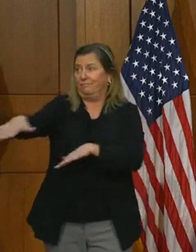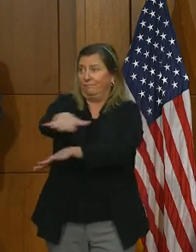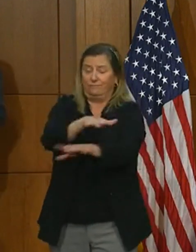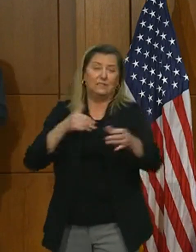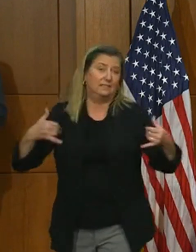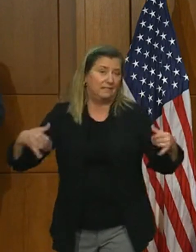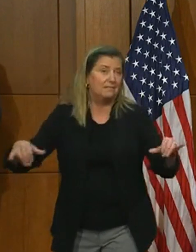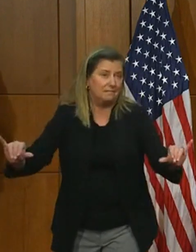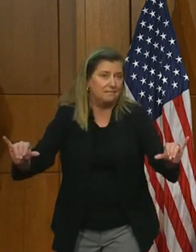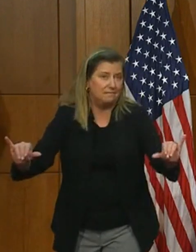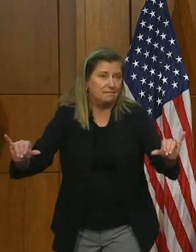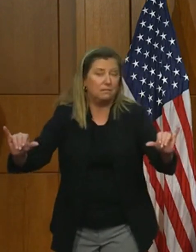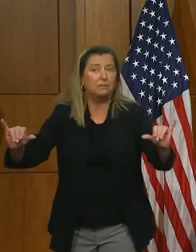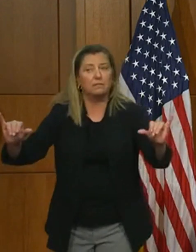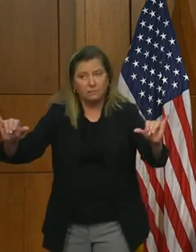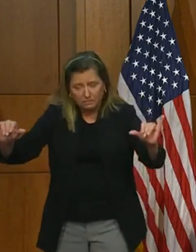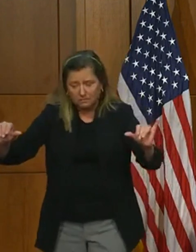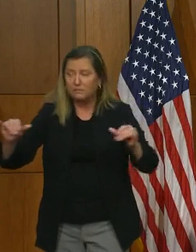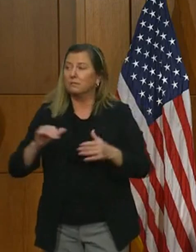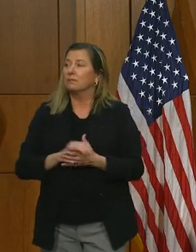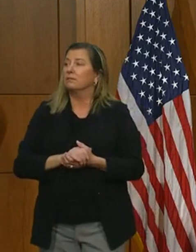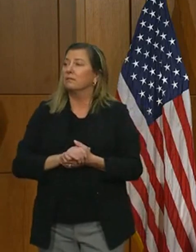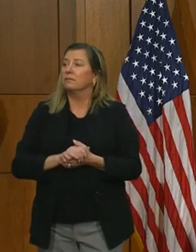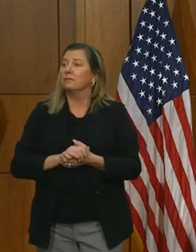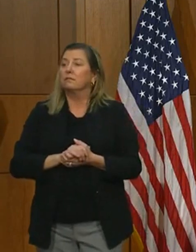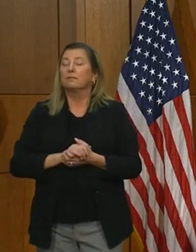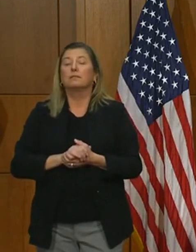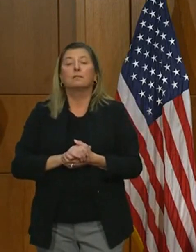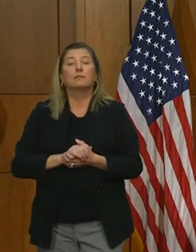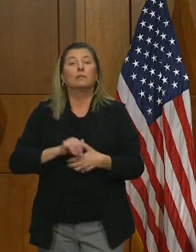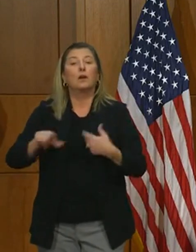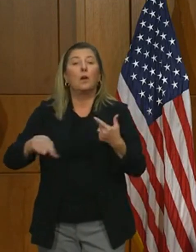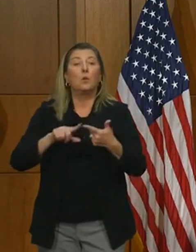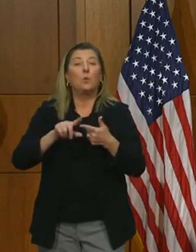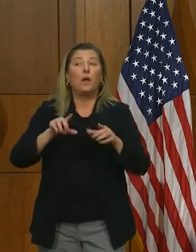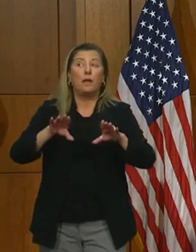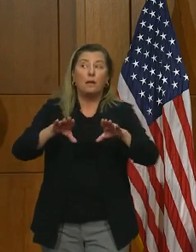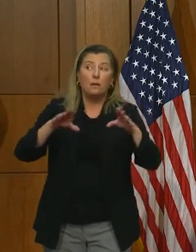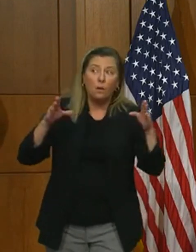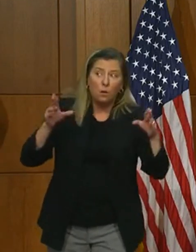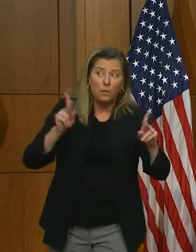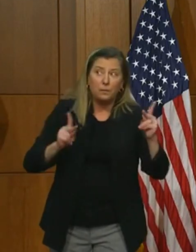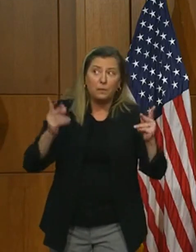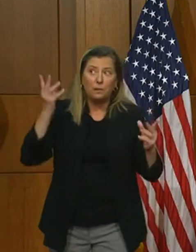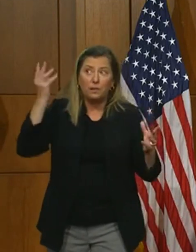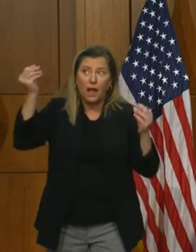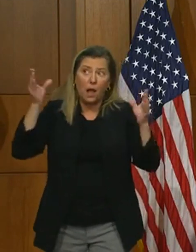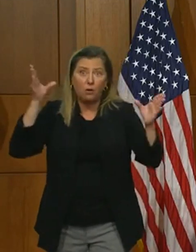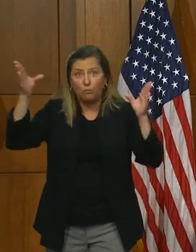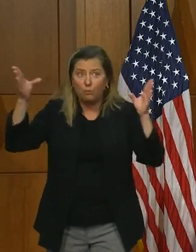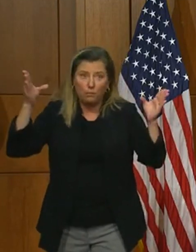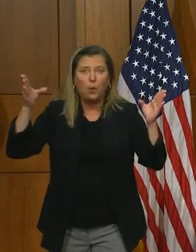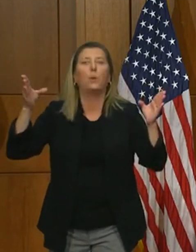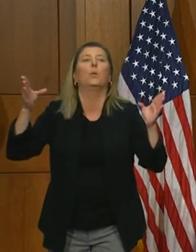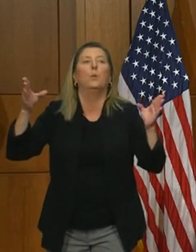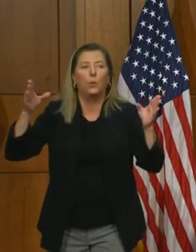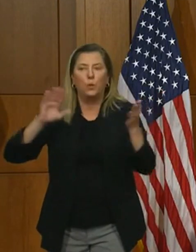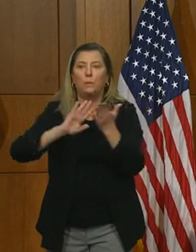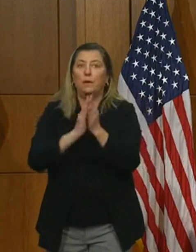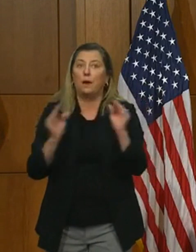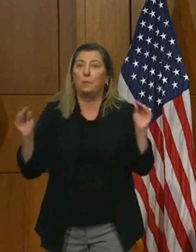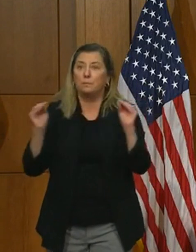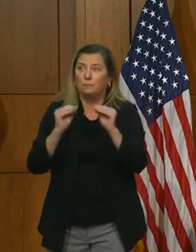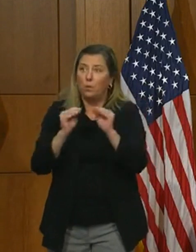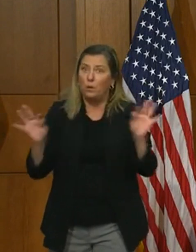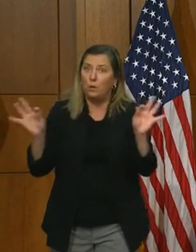us. And as we allow people to go more places, it becomes even more critically important that people wear